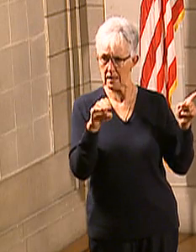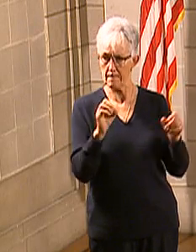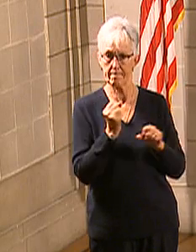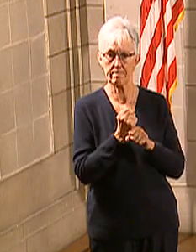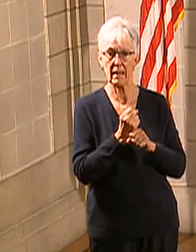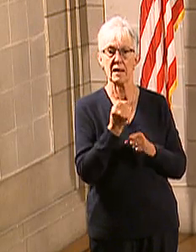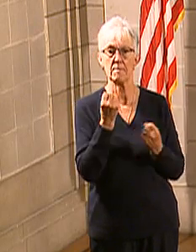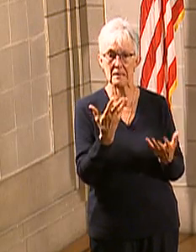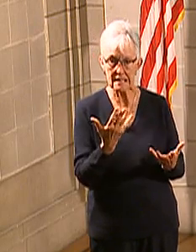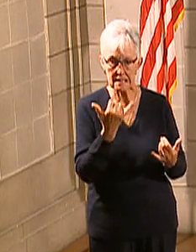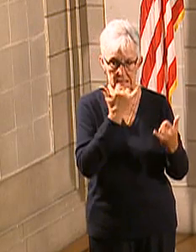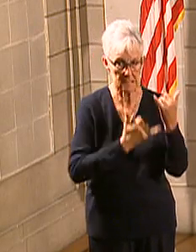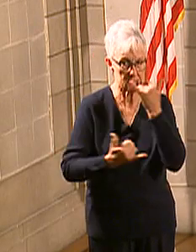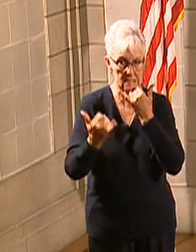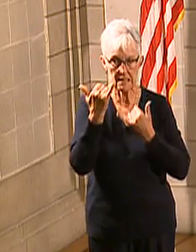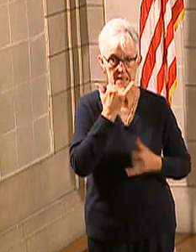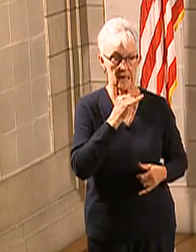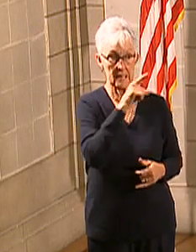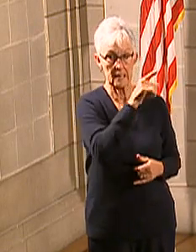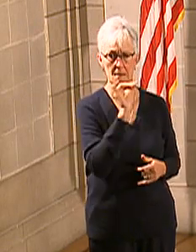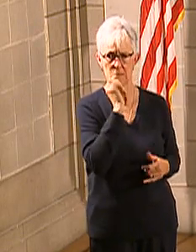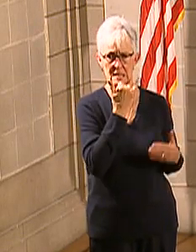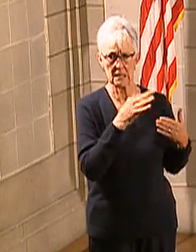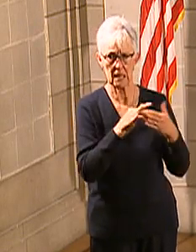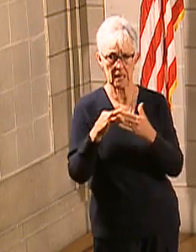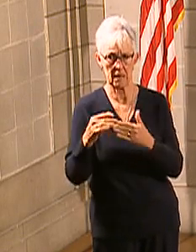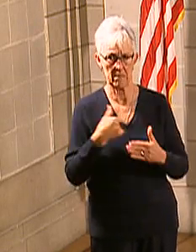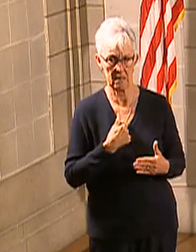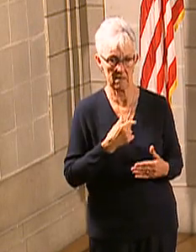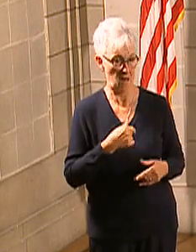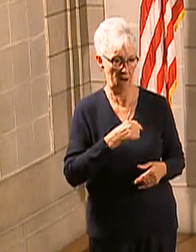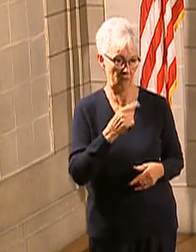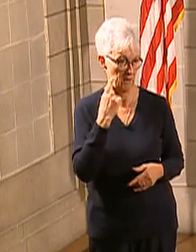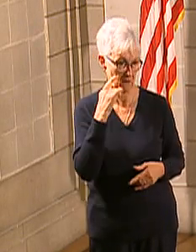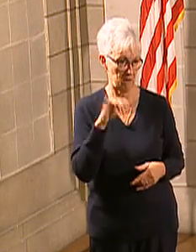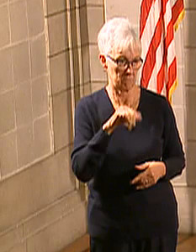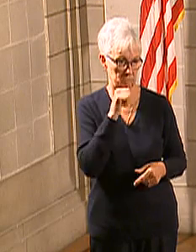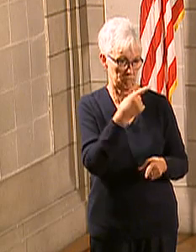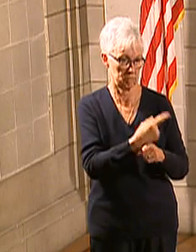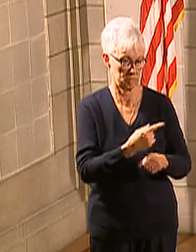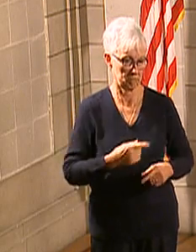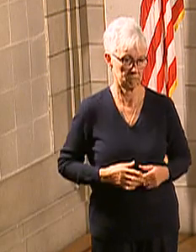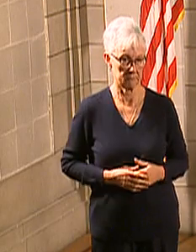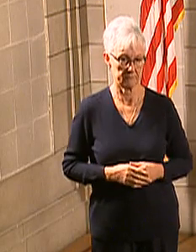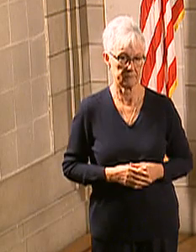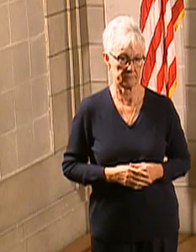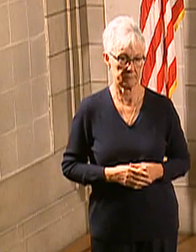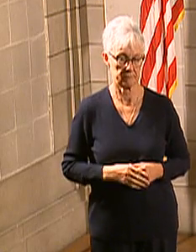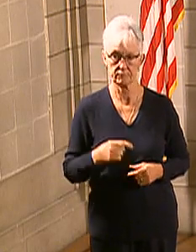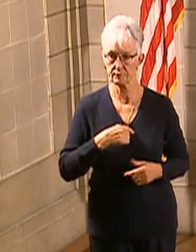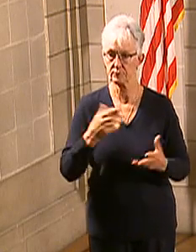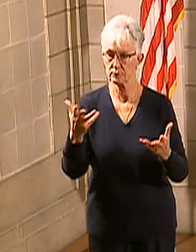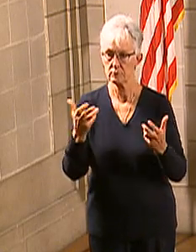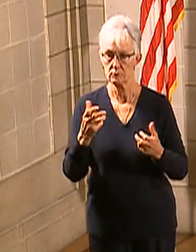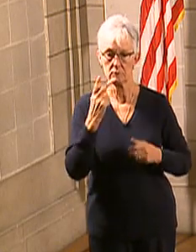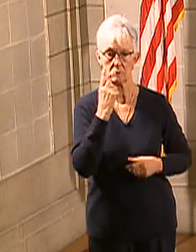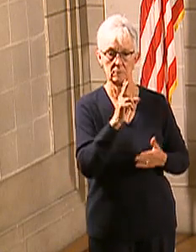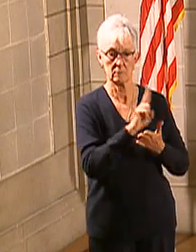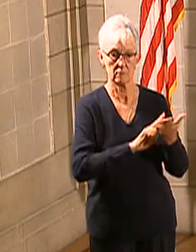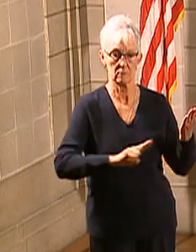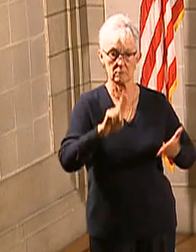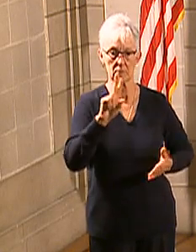me. So I do not see that as anything to applaud. So I want to see the University of